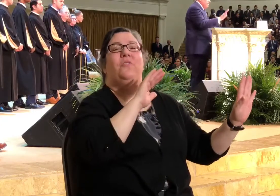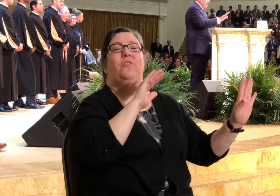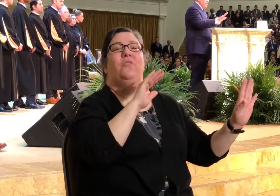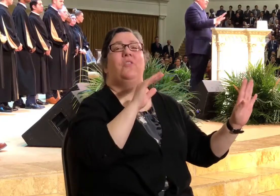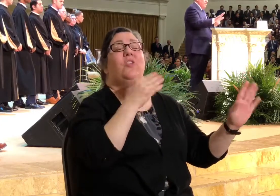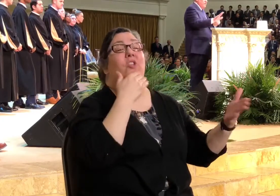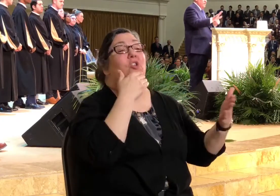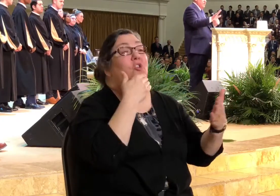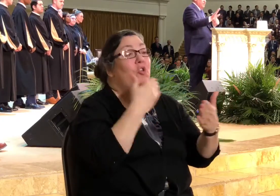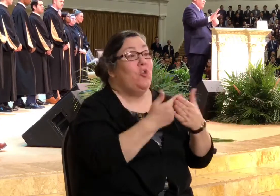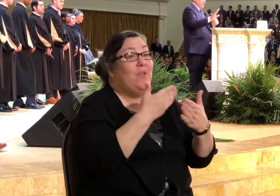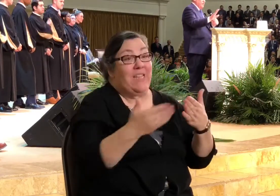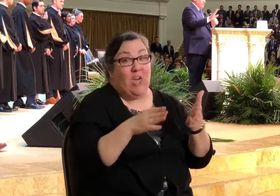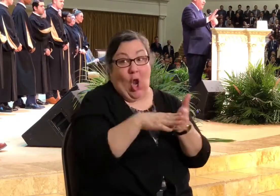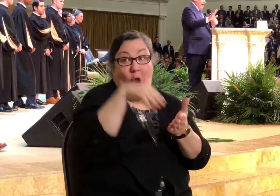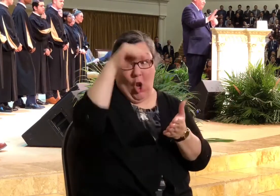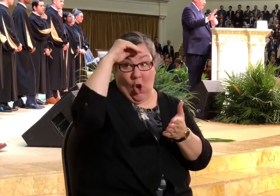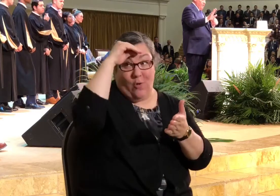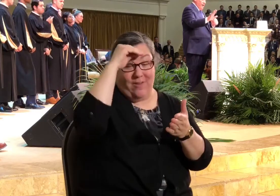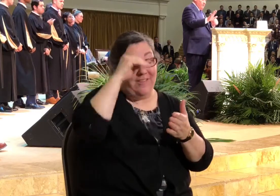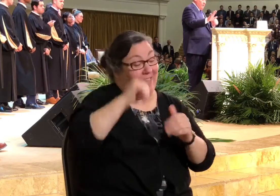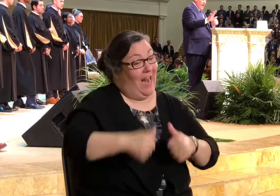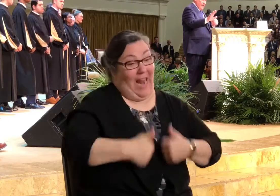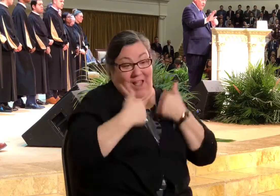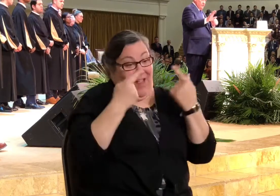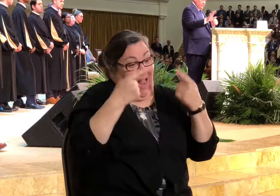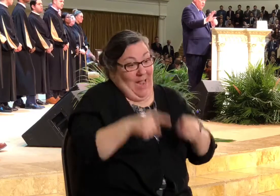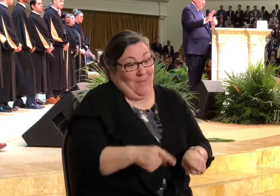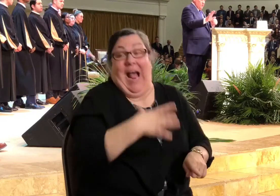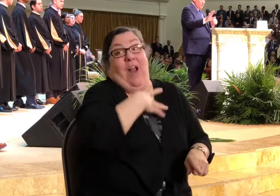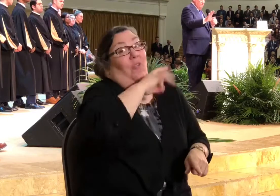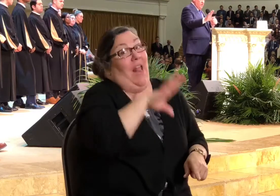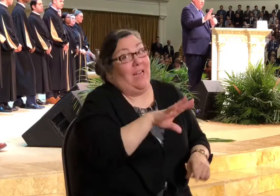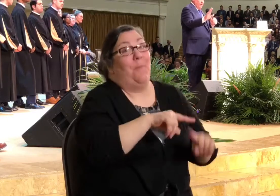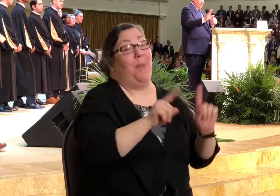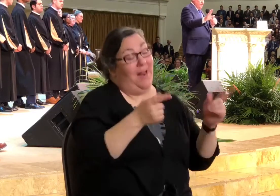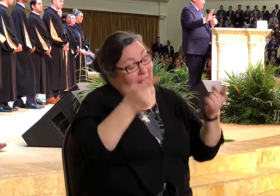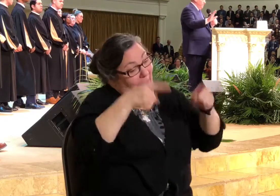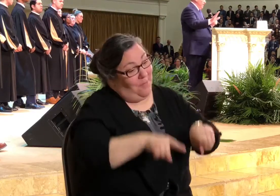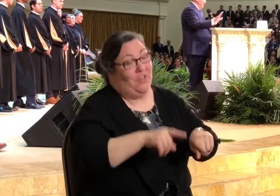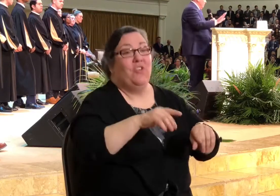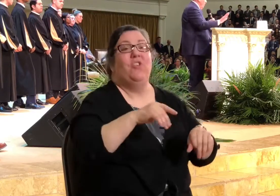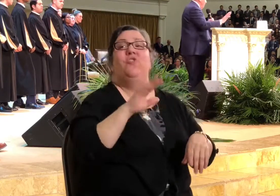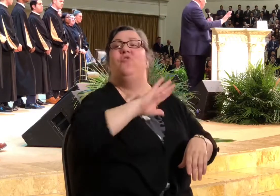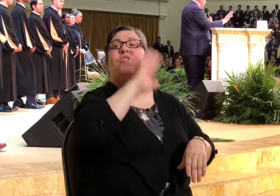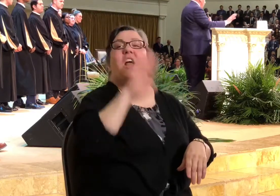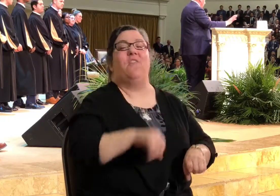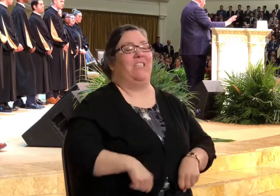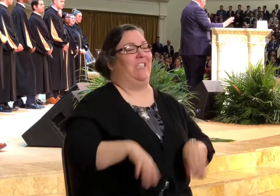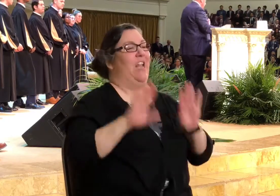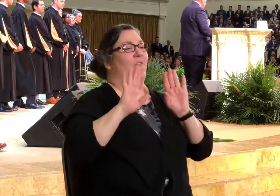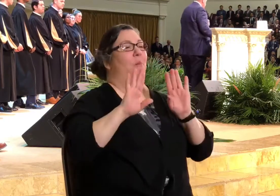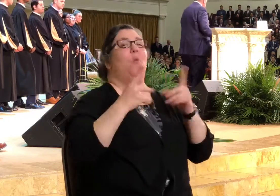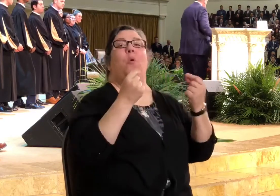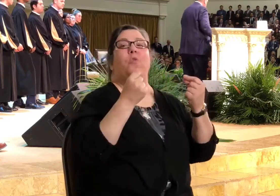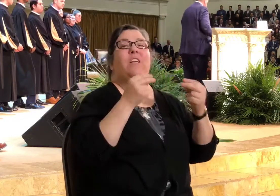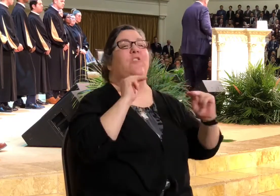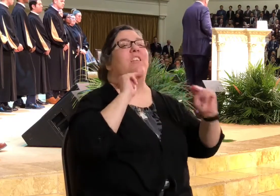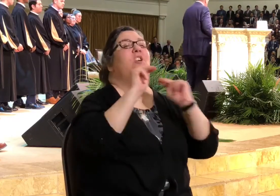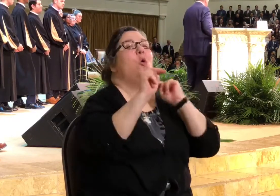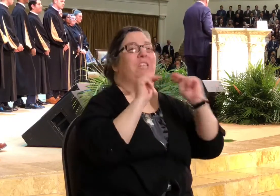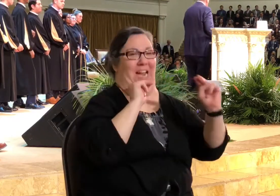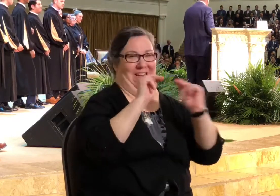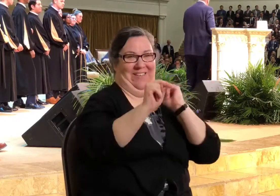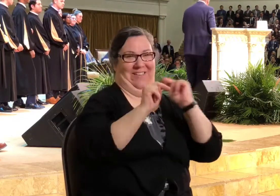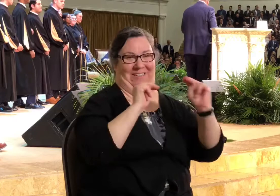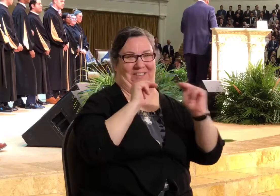This is a good thing to learn, because it's the way it is in life, although I don't like it. But you never just give in. You always negotiate.